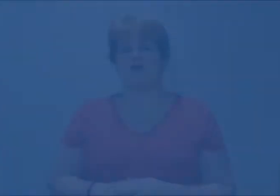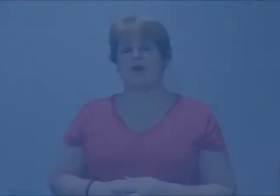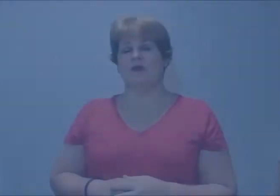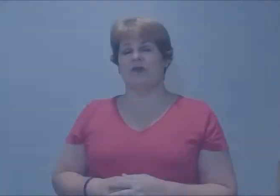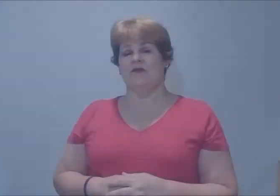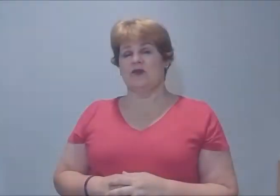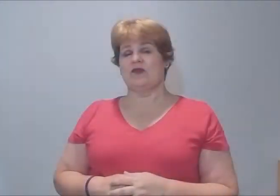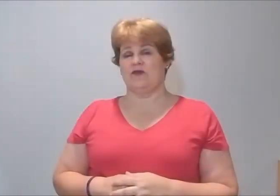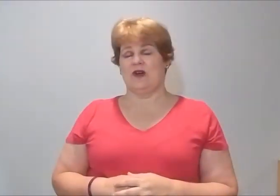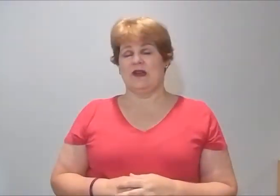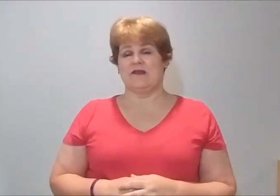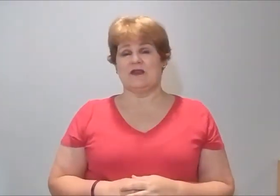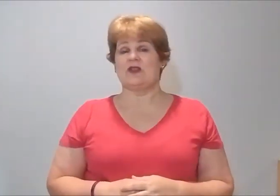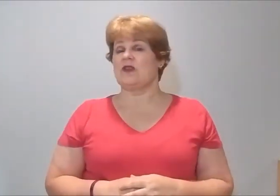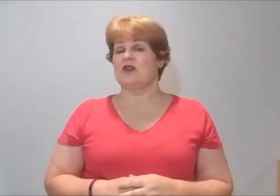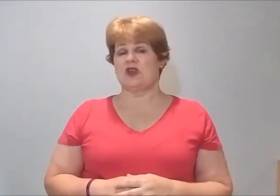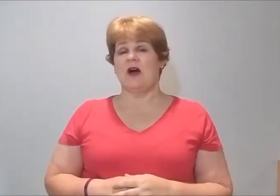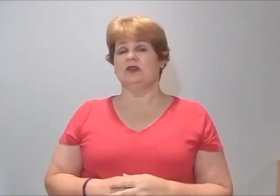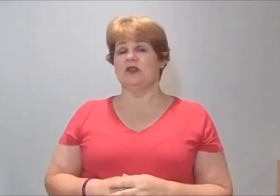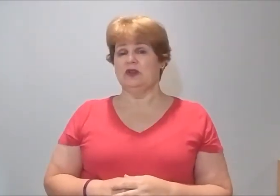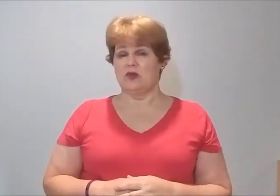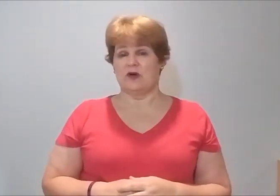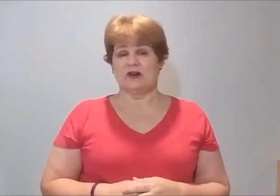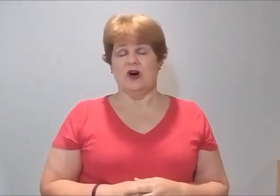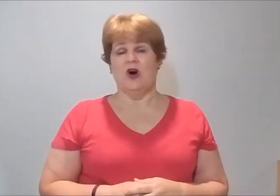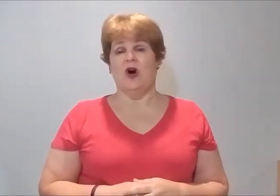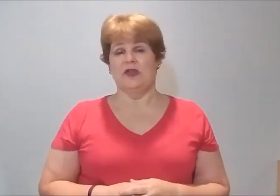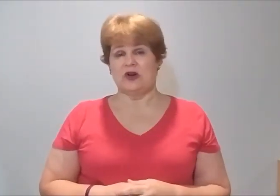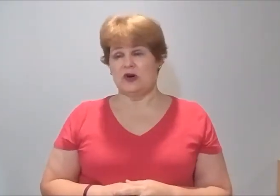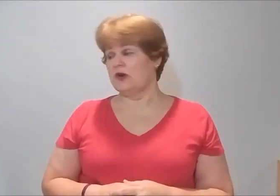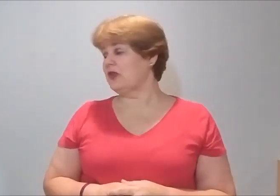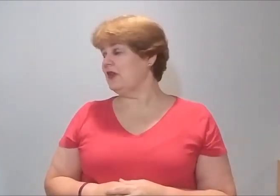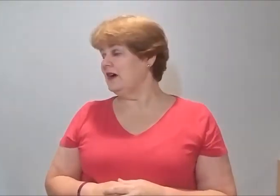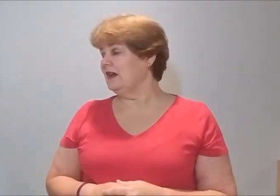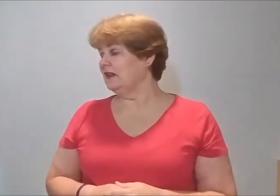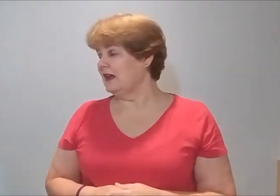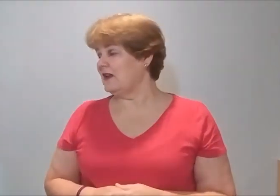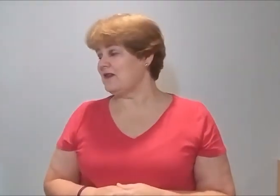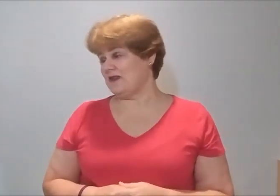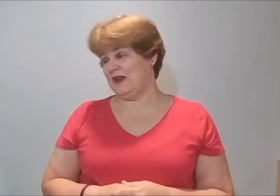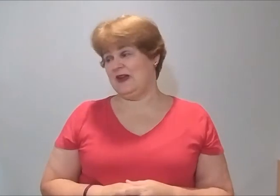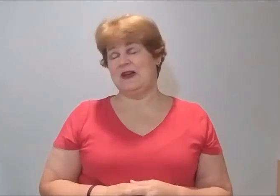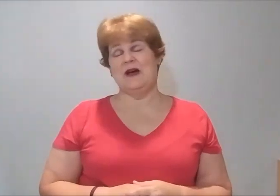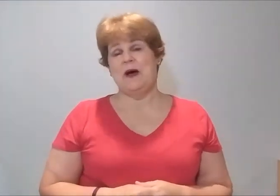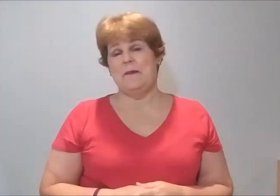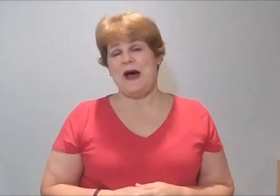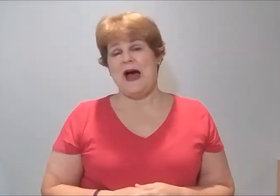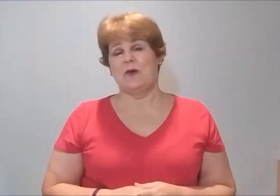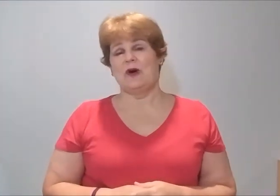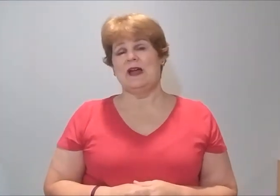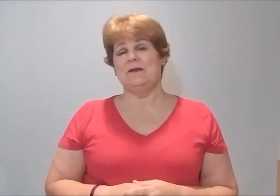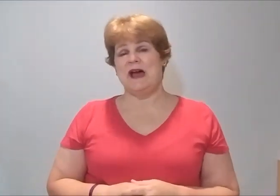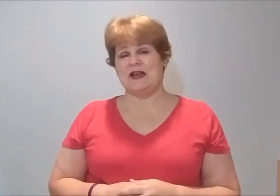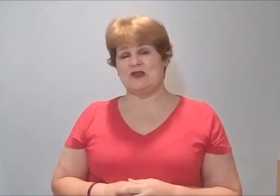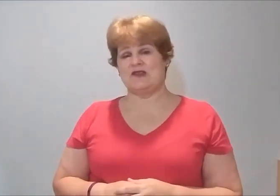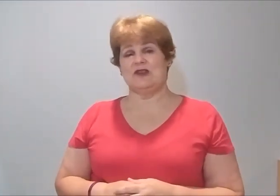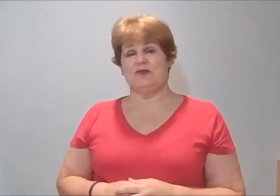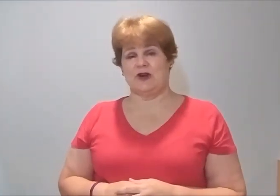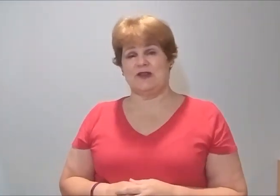So the first phrase is, shout to the Lord, all the earth let us sing, power and majesty praise to